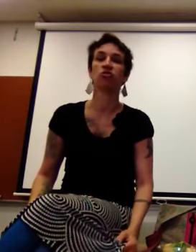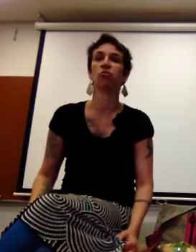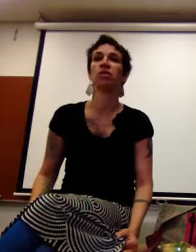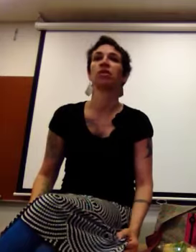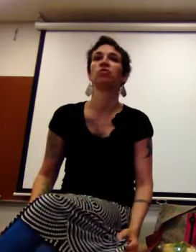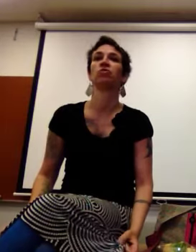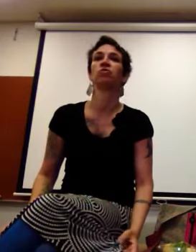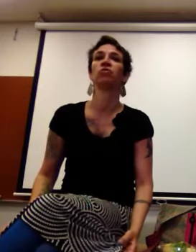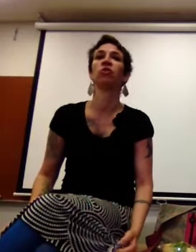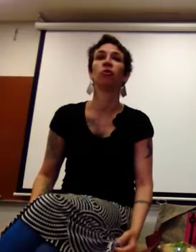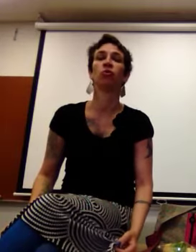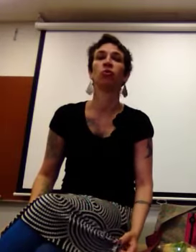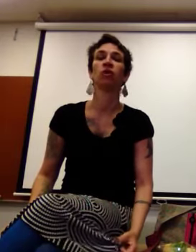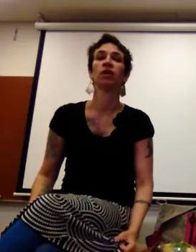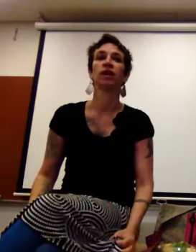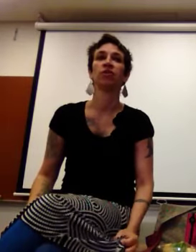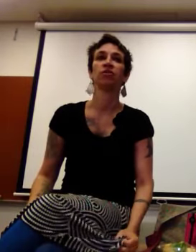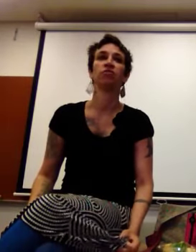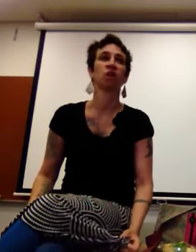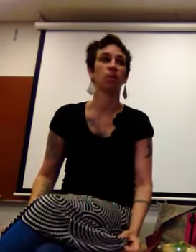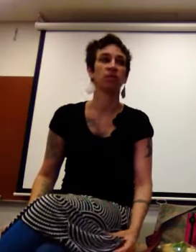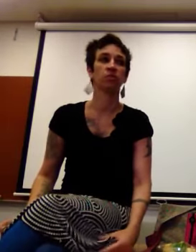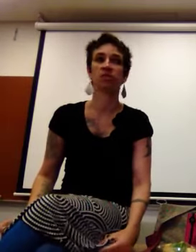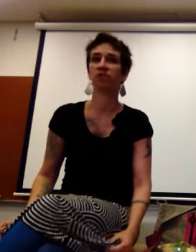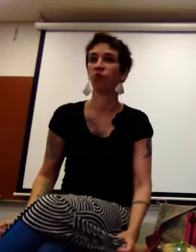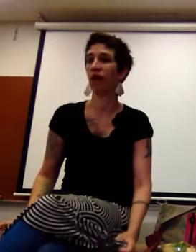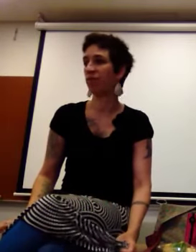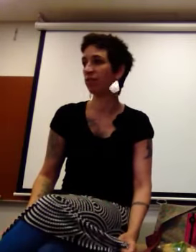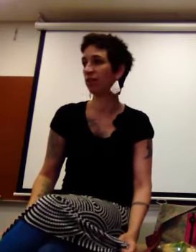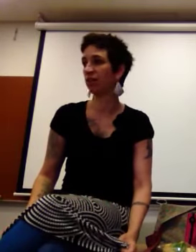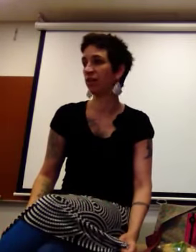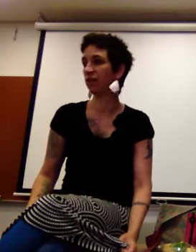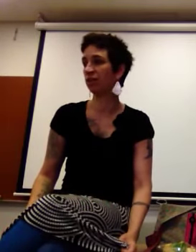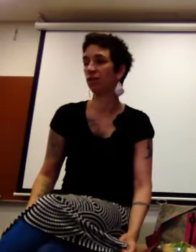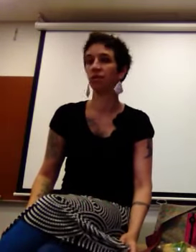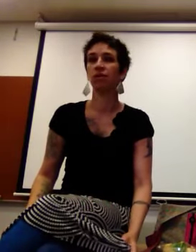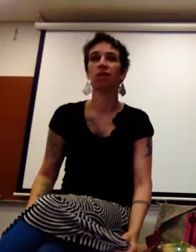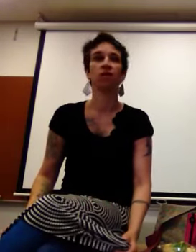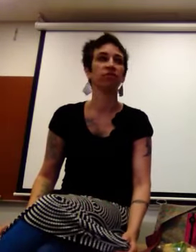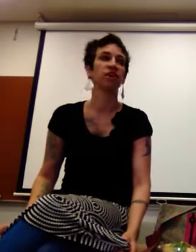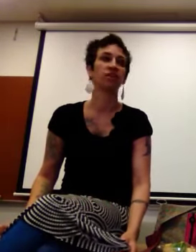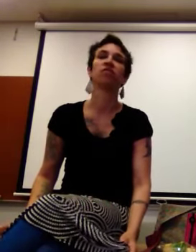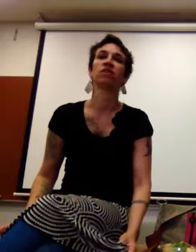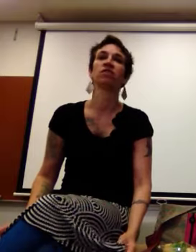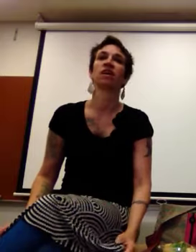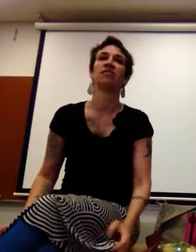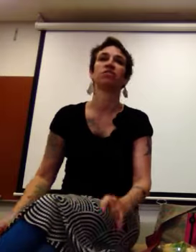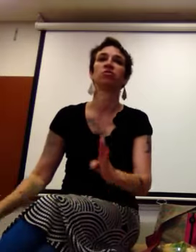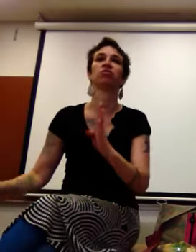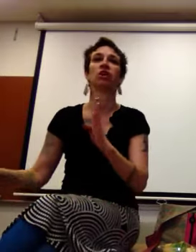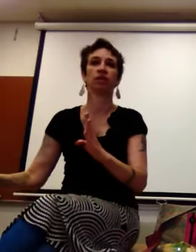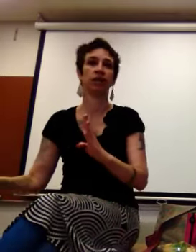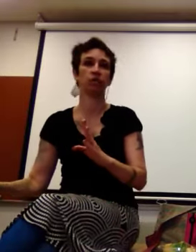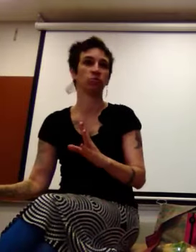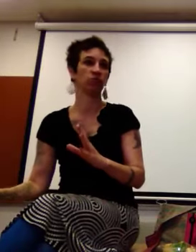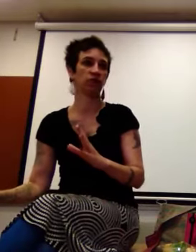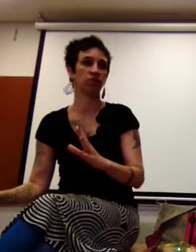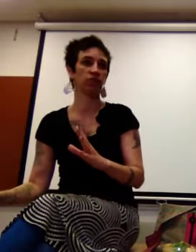show me that you know how to use topic-specific vocabulary, all of the kinds of things that have to do with target language production that